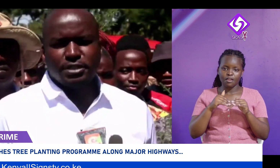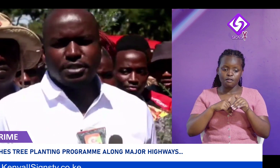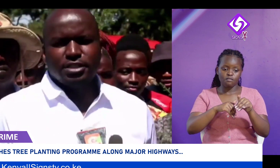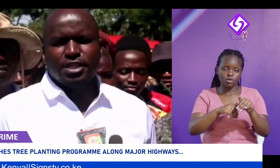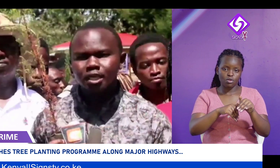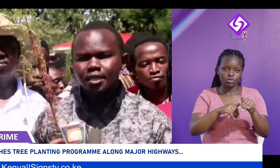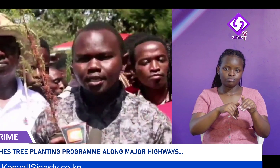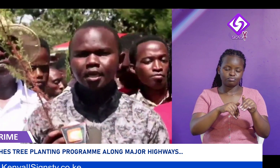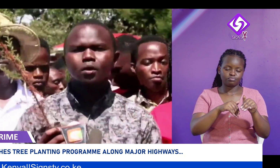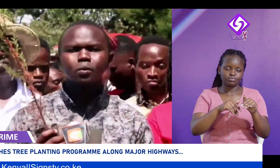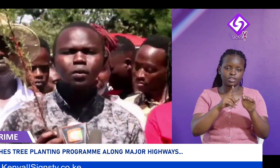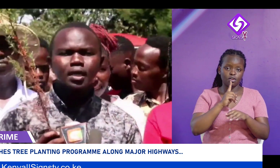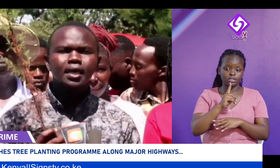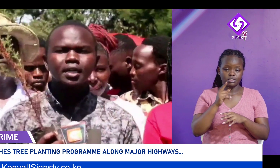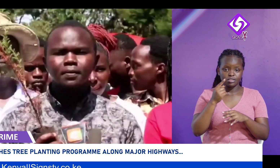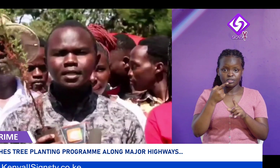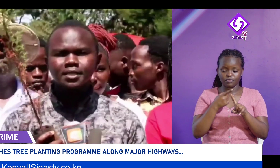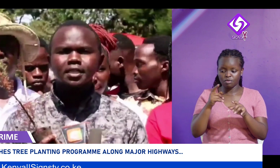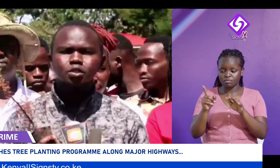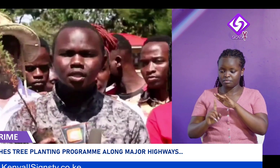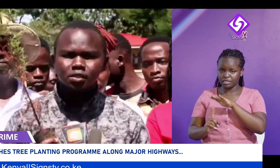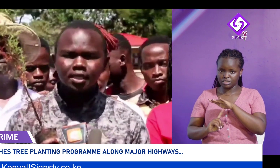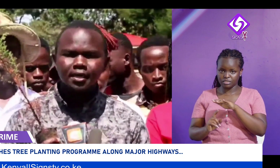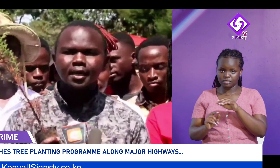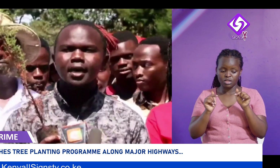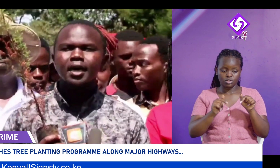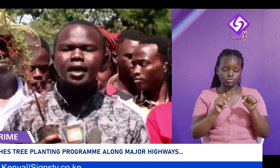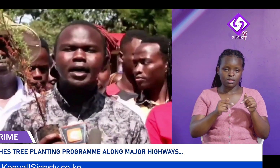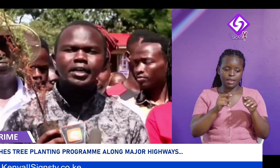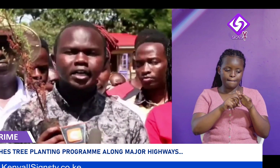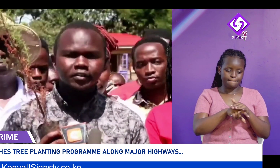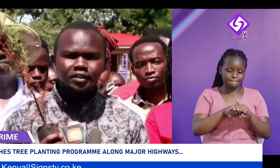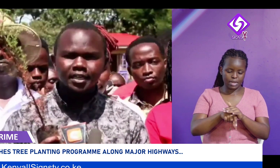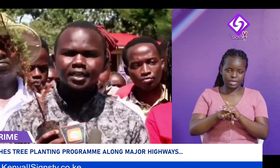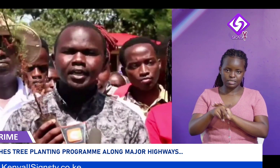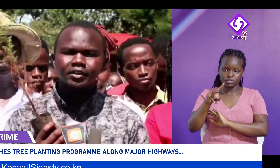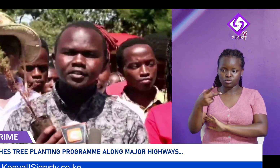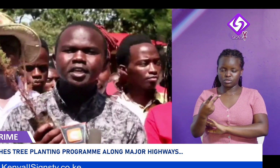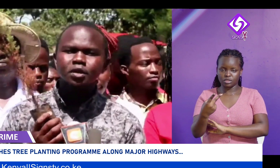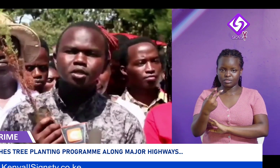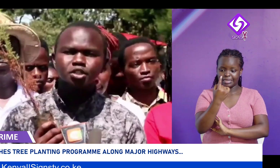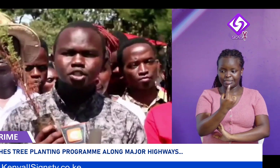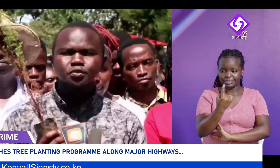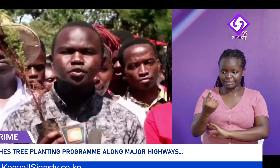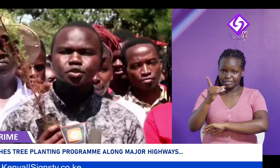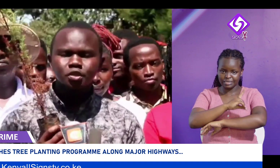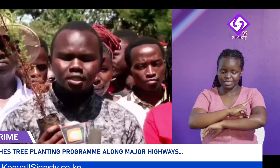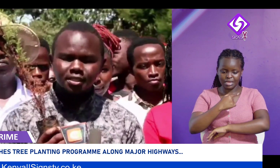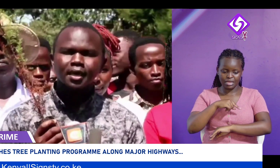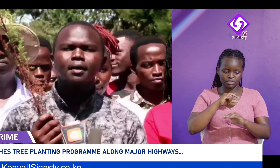ministry. Today, we are planting the 2,000, and every day we'll be continuing to do this.